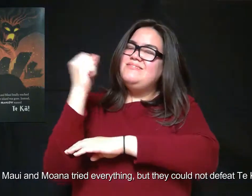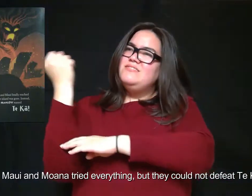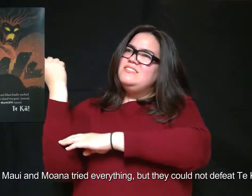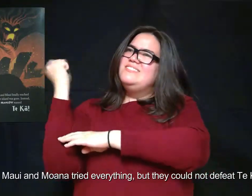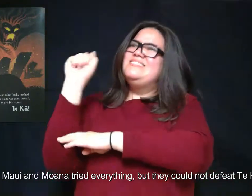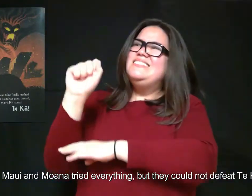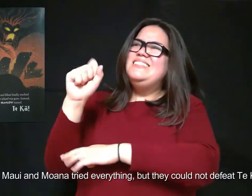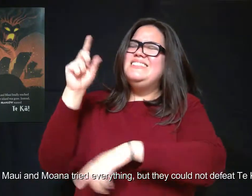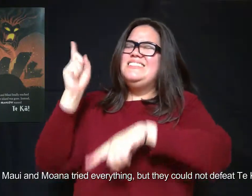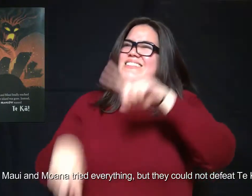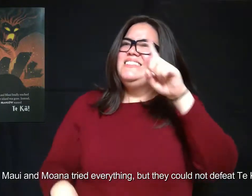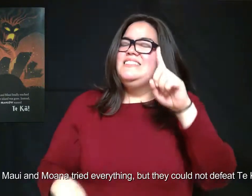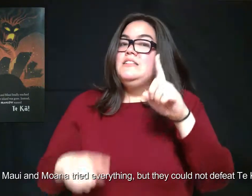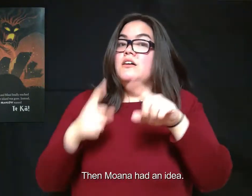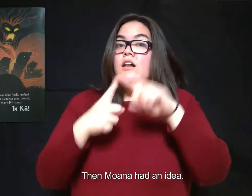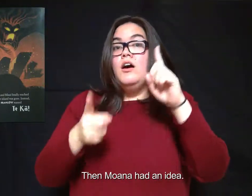Then Moana had an idea.